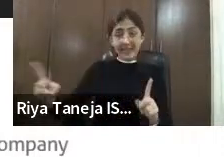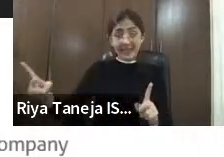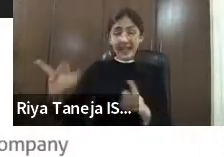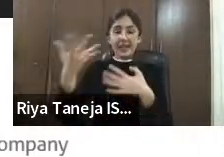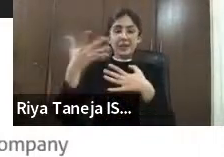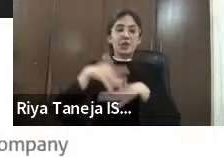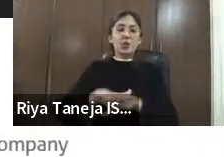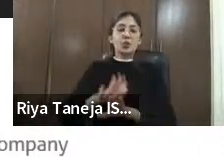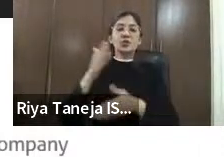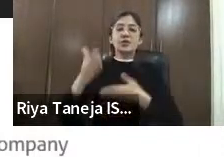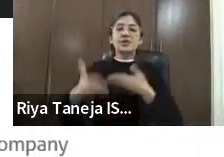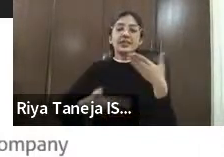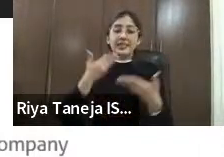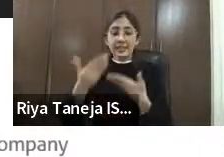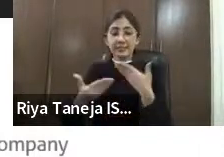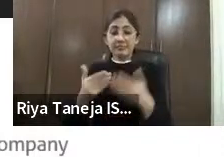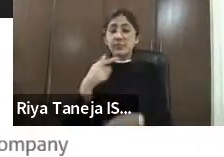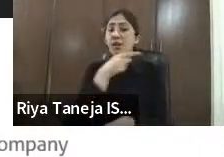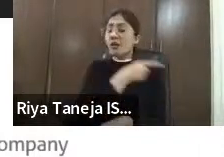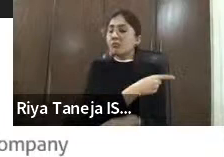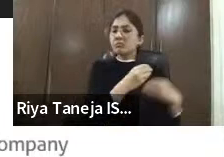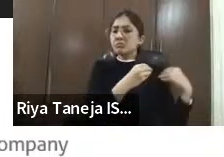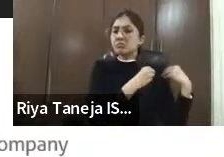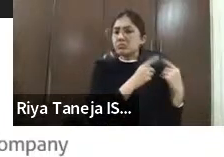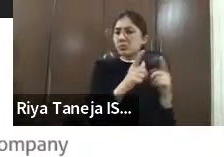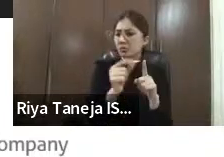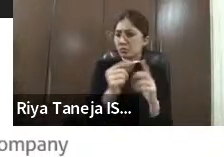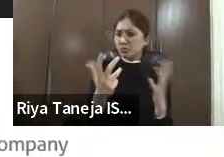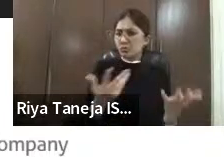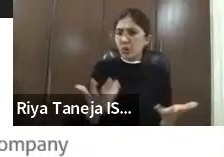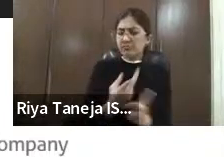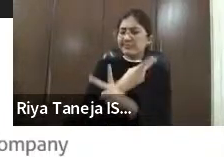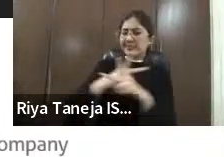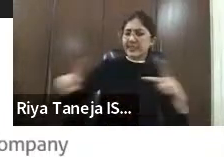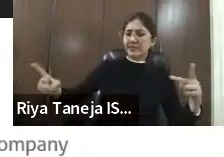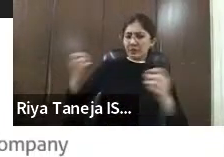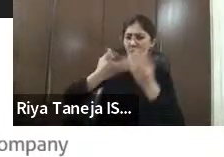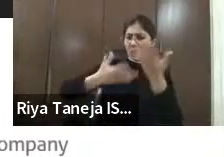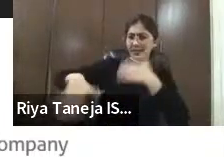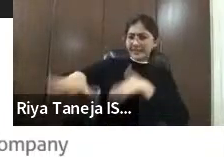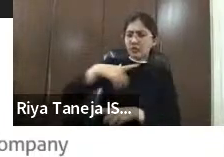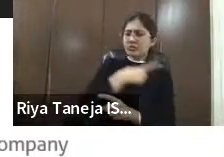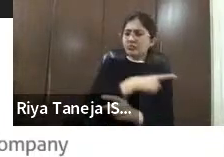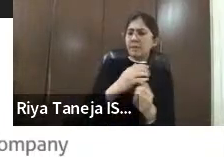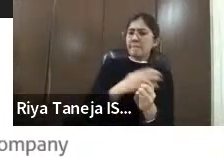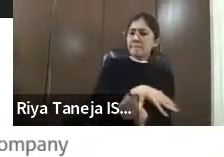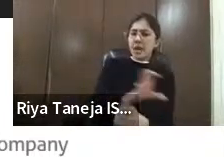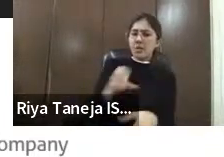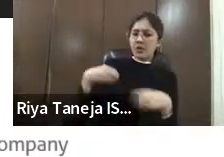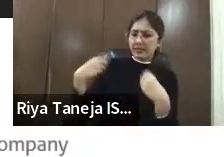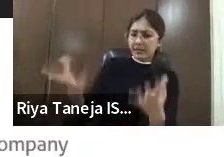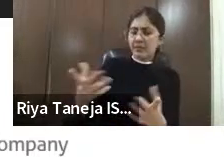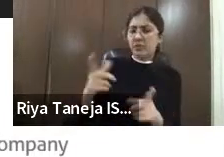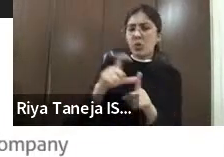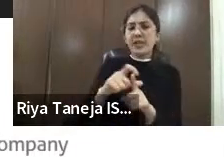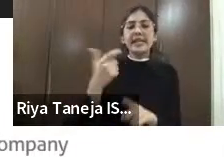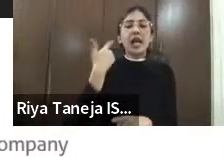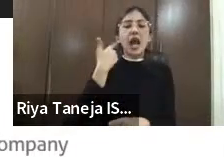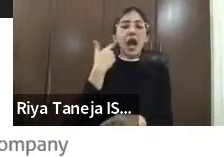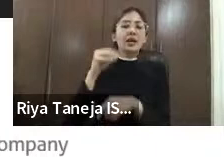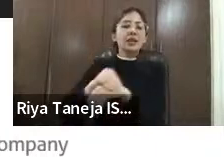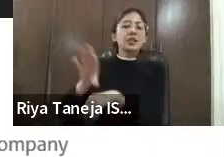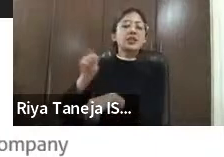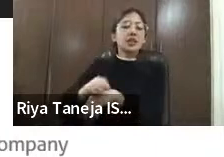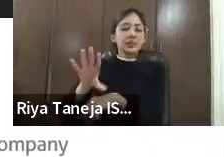Shashwati empowers organizations in their diversity and inclusion journey. As a D&I consultant,